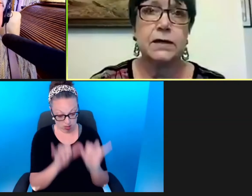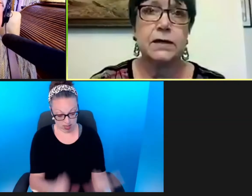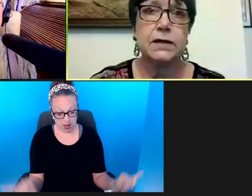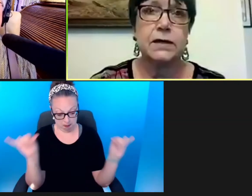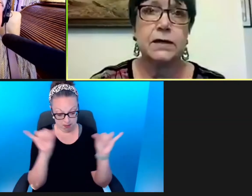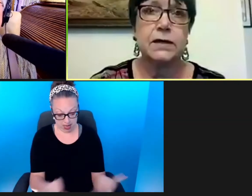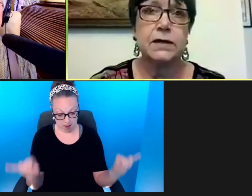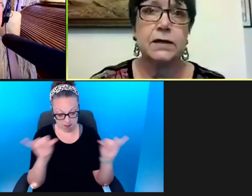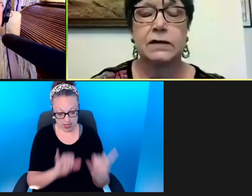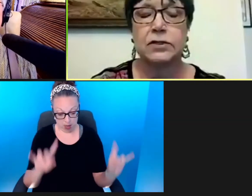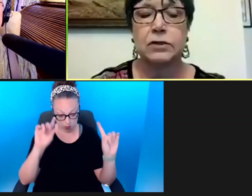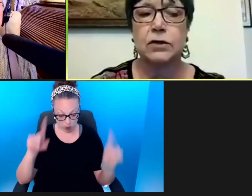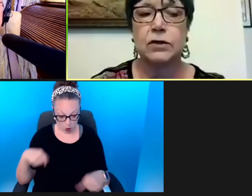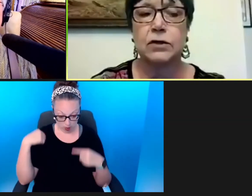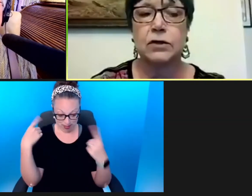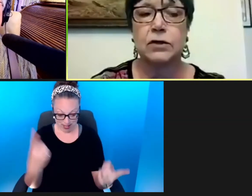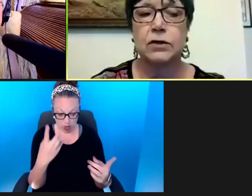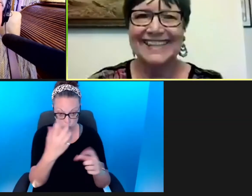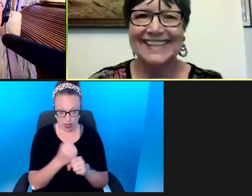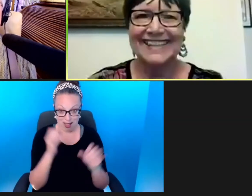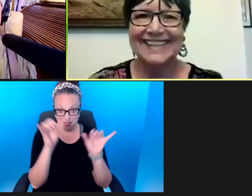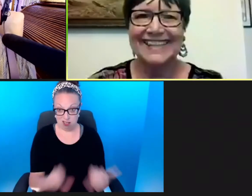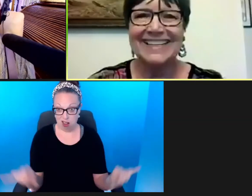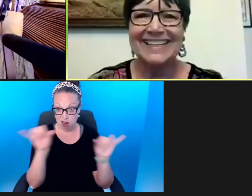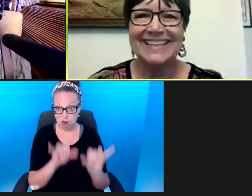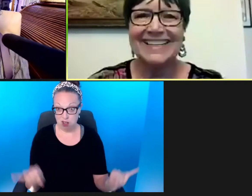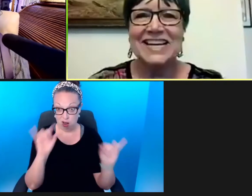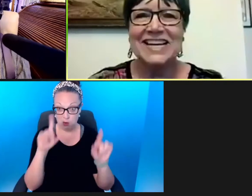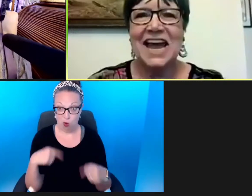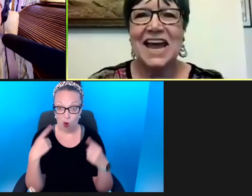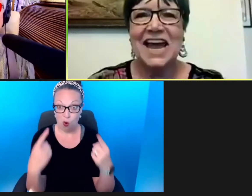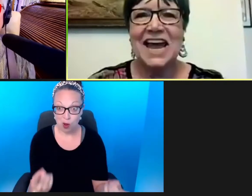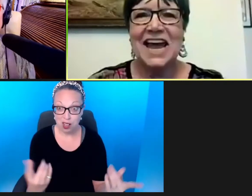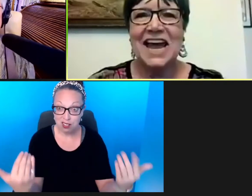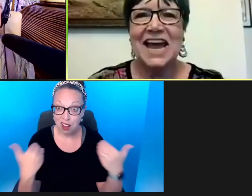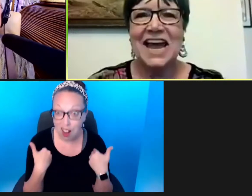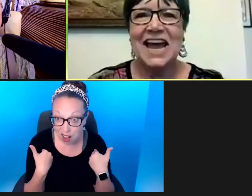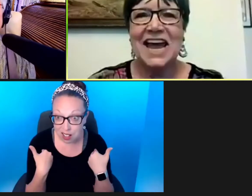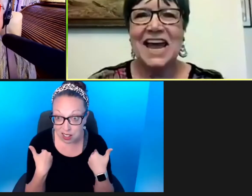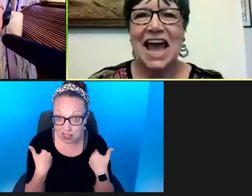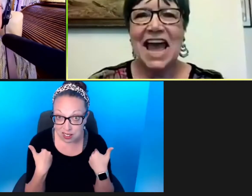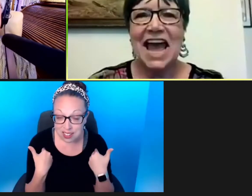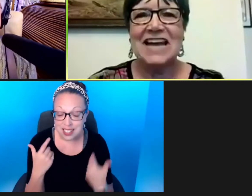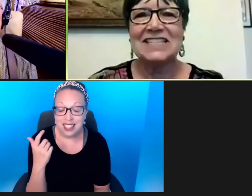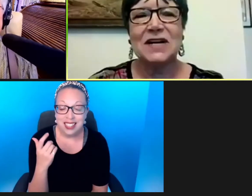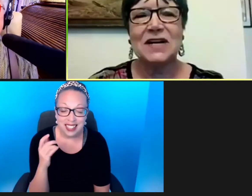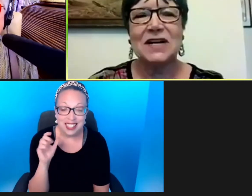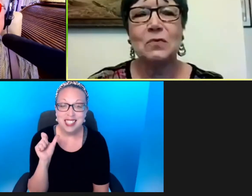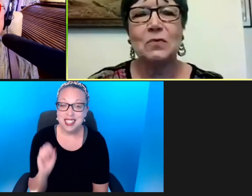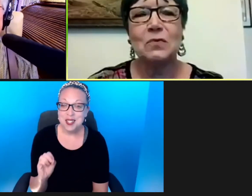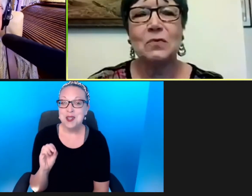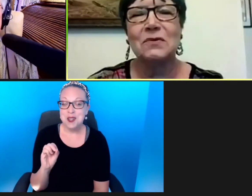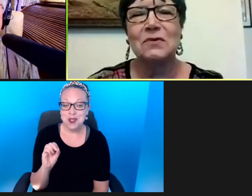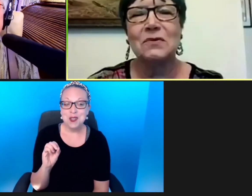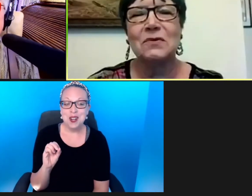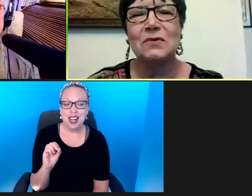always done, you'll get the same things you've always got. And so we